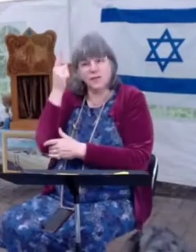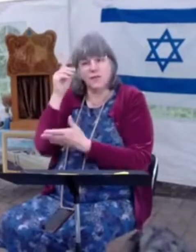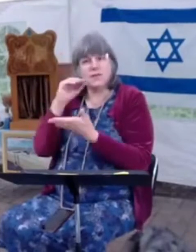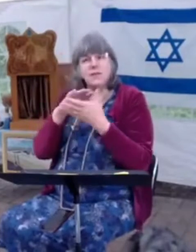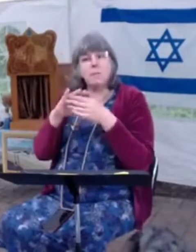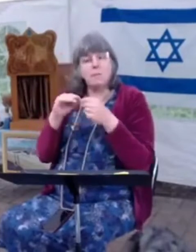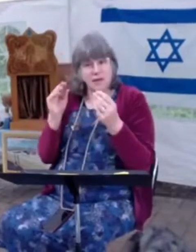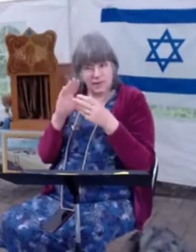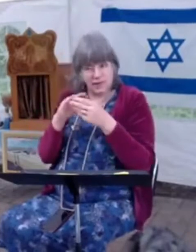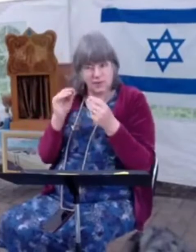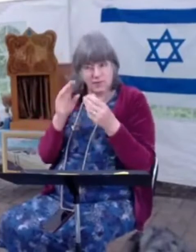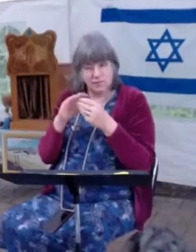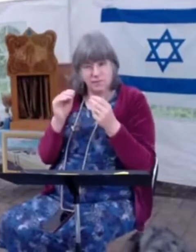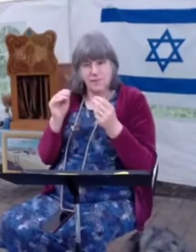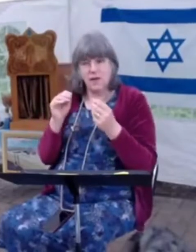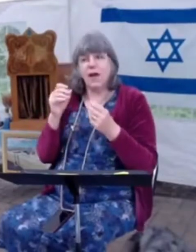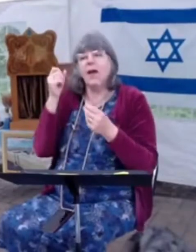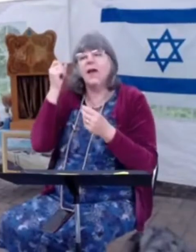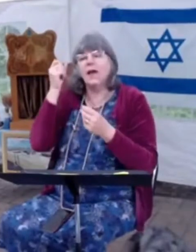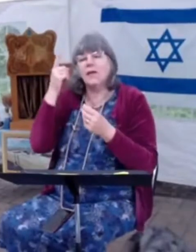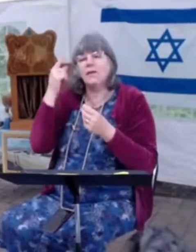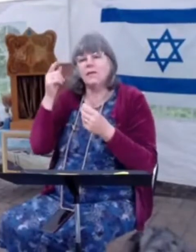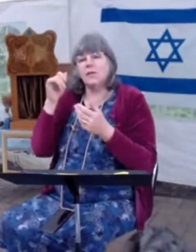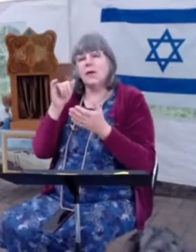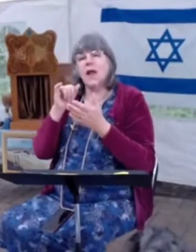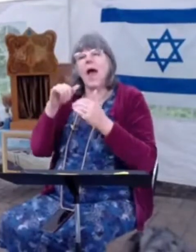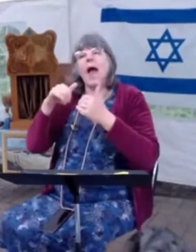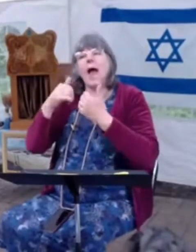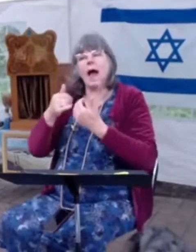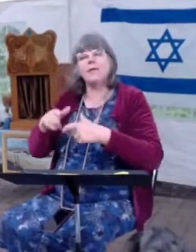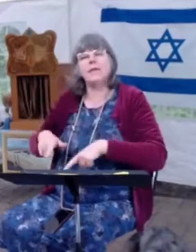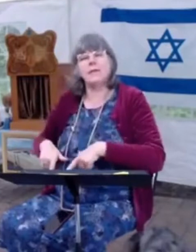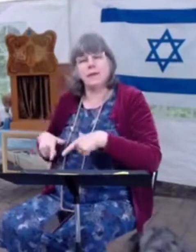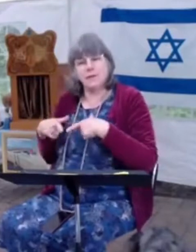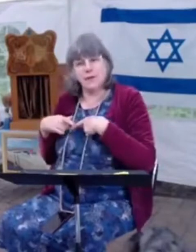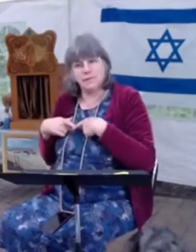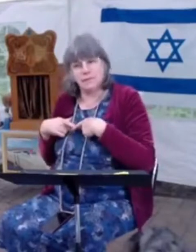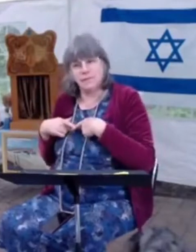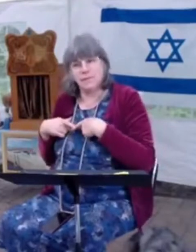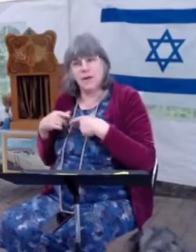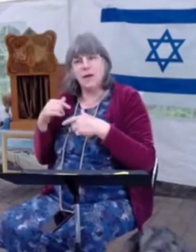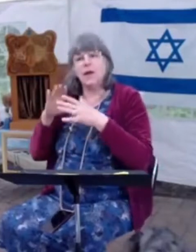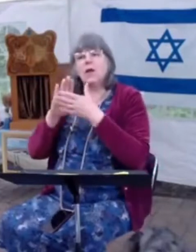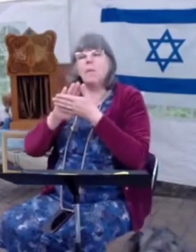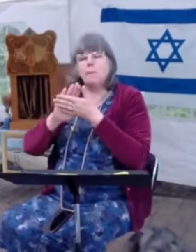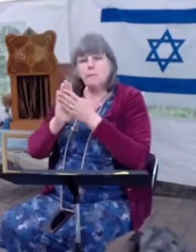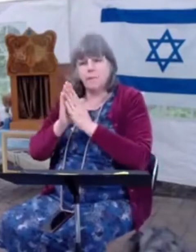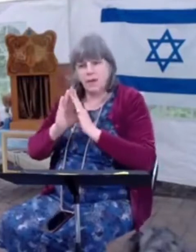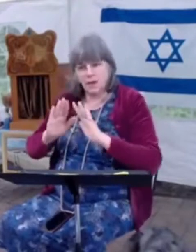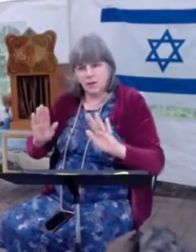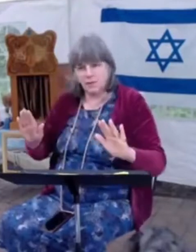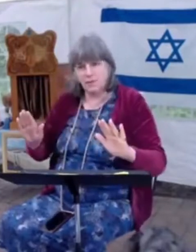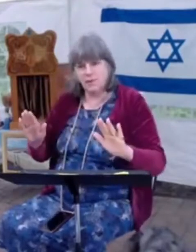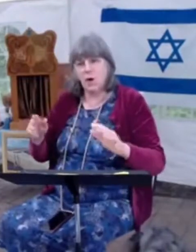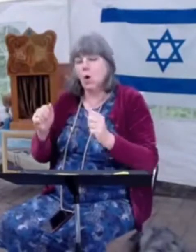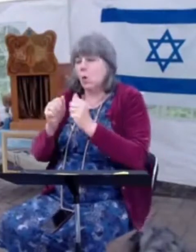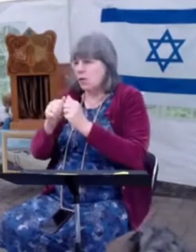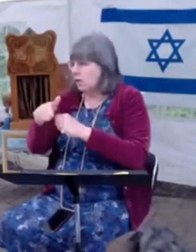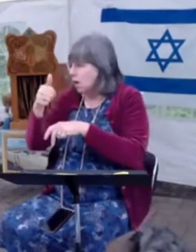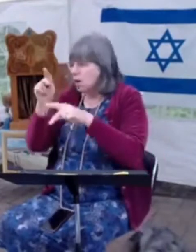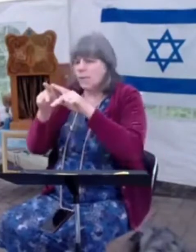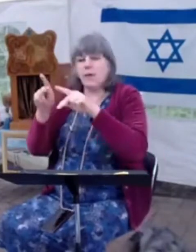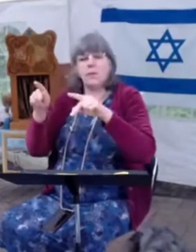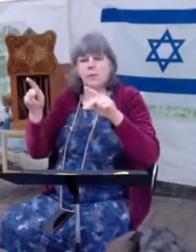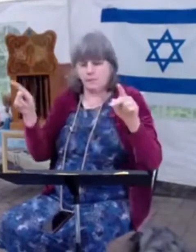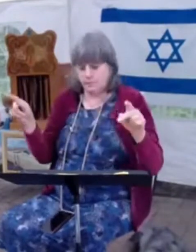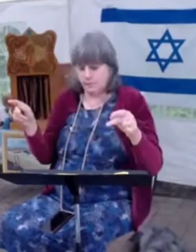message, but he understood its lifestyle and he lived it. He understood the Besorah. Okay,